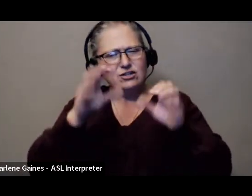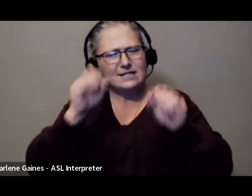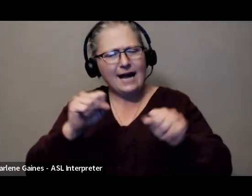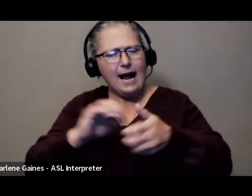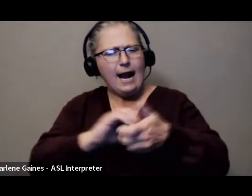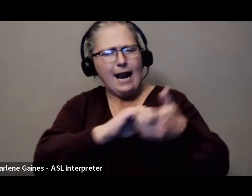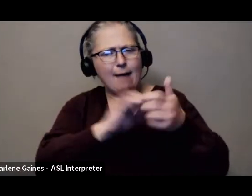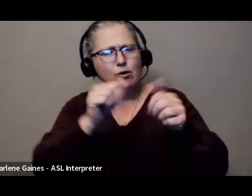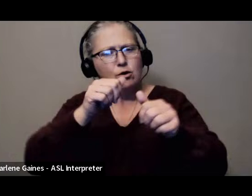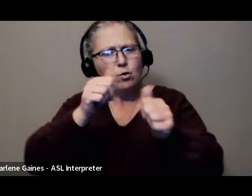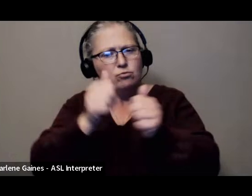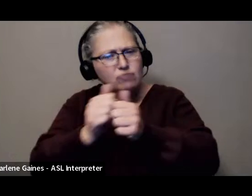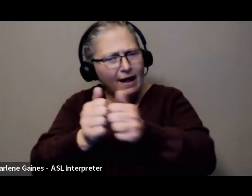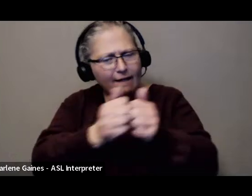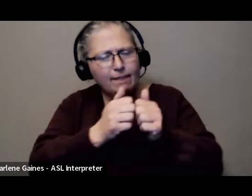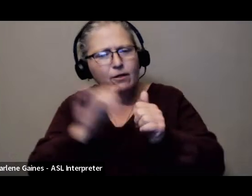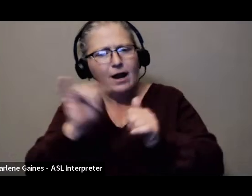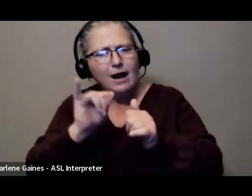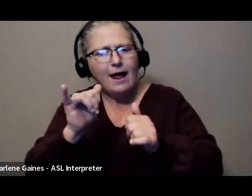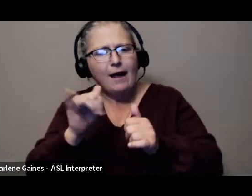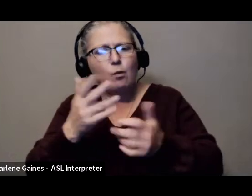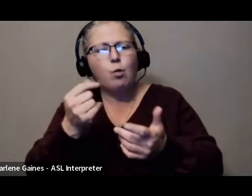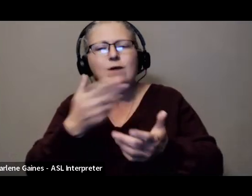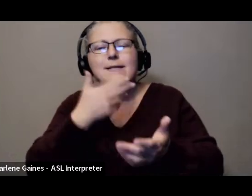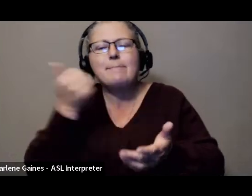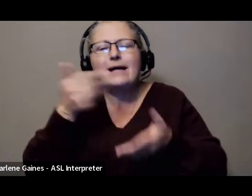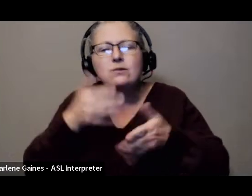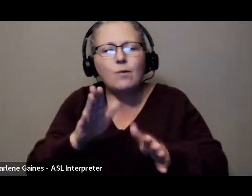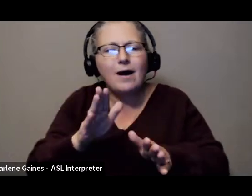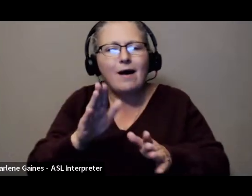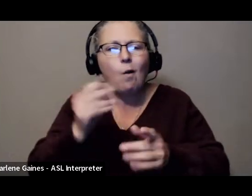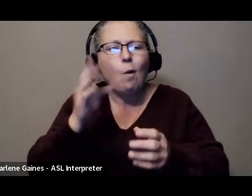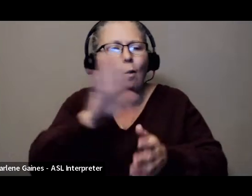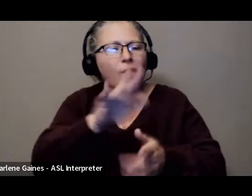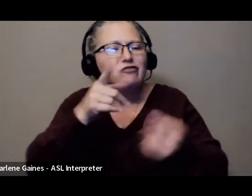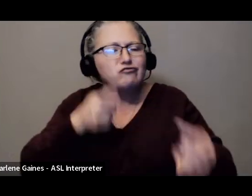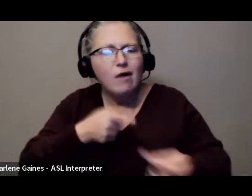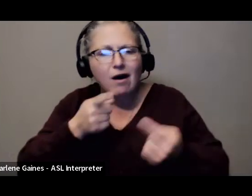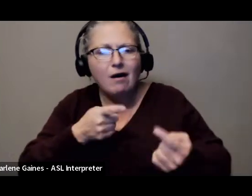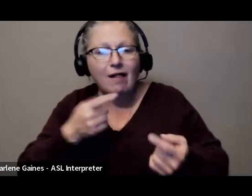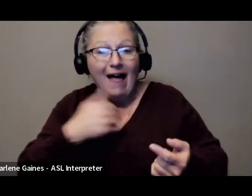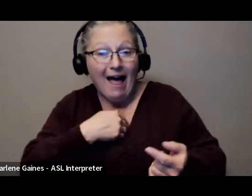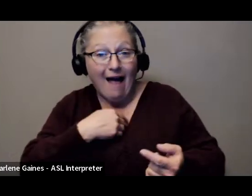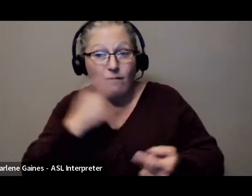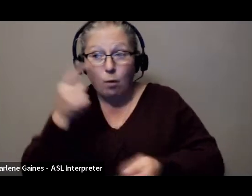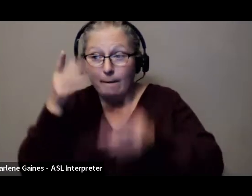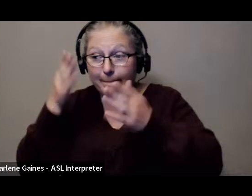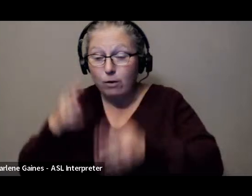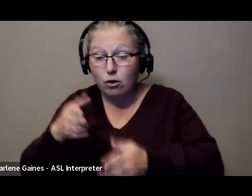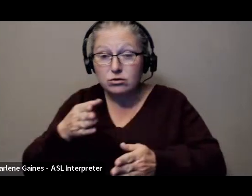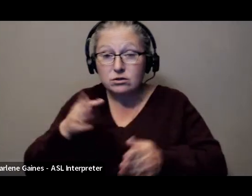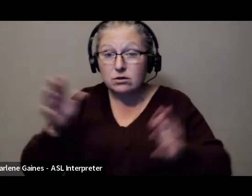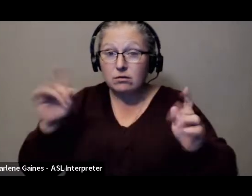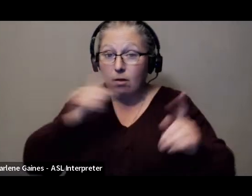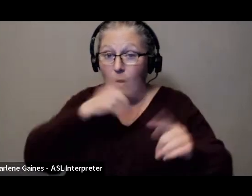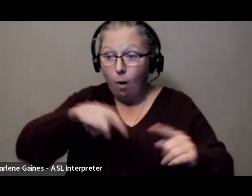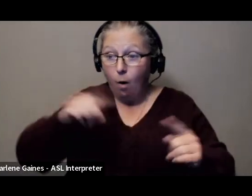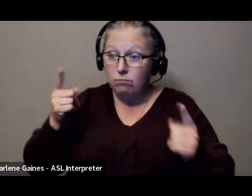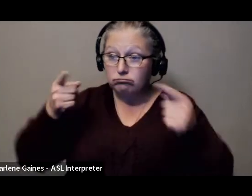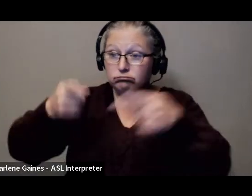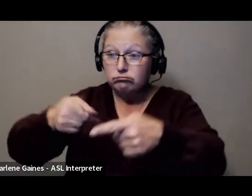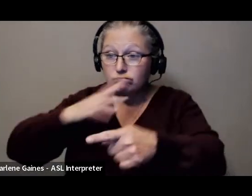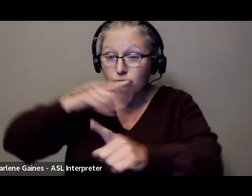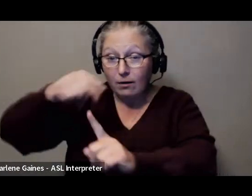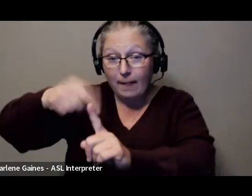it comes to like best practices and maybe stuff they're struggling with? Is there a point person they go to for